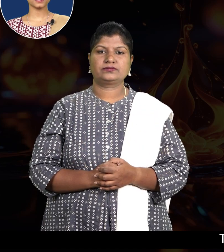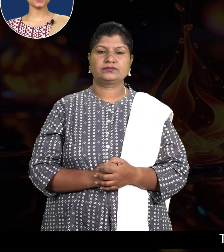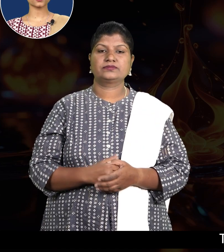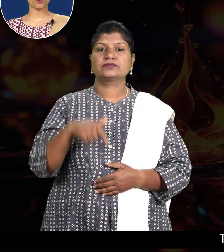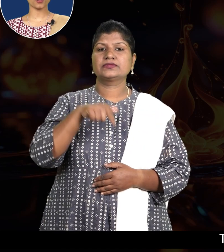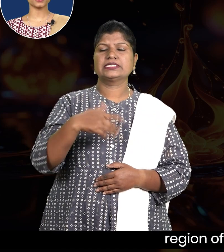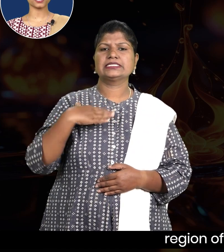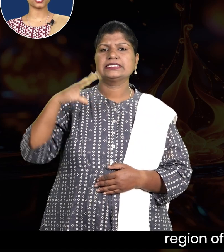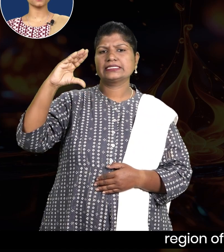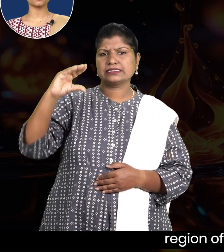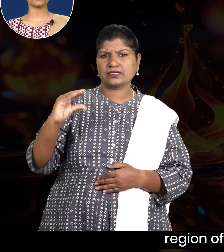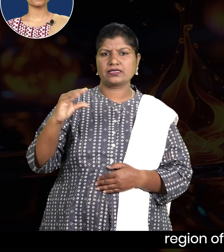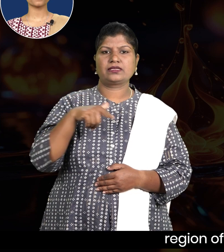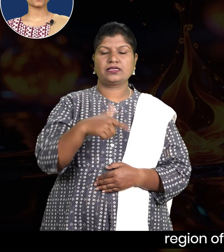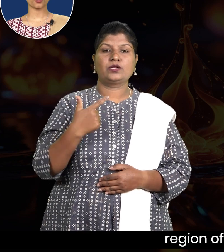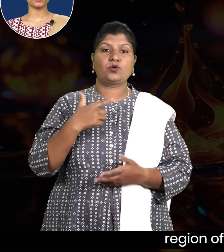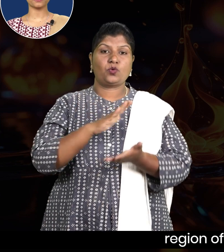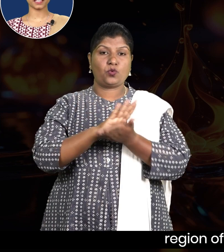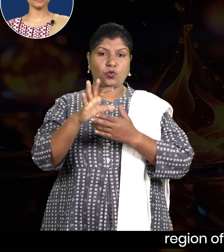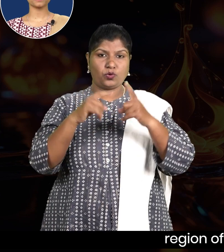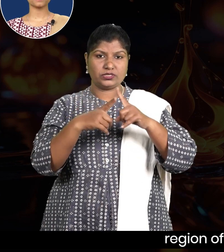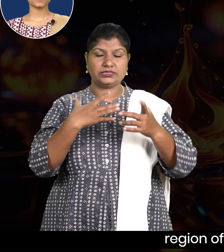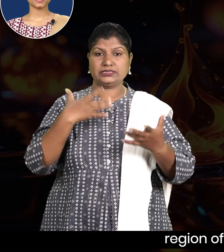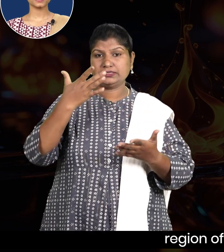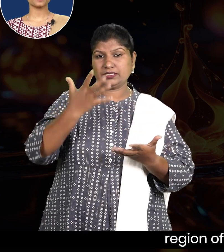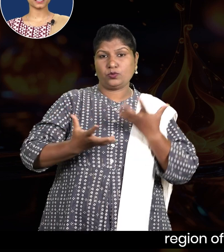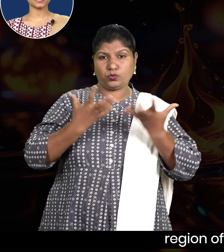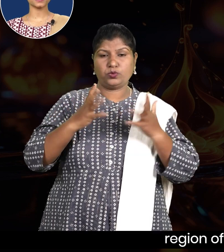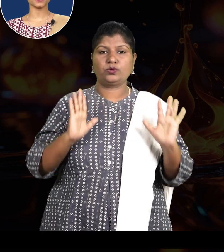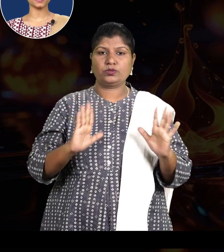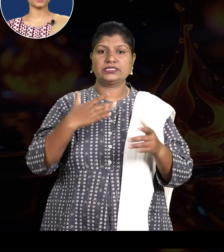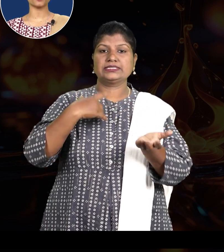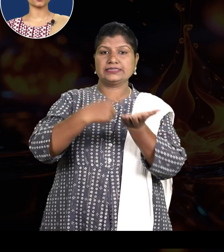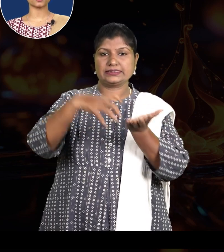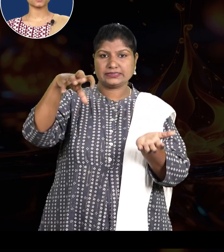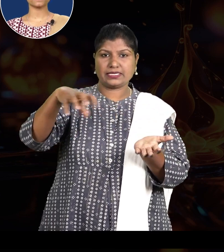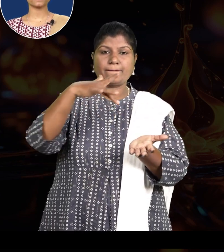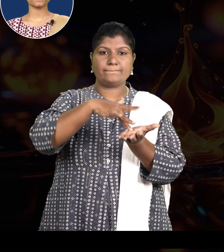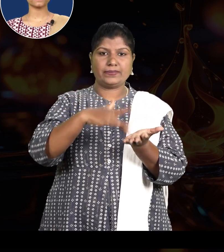The least hot region of the flame is present